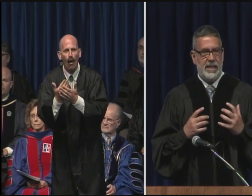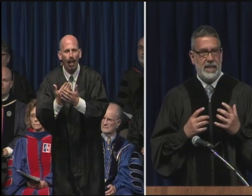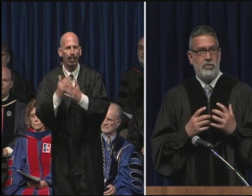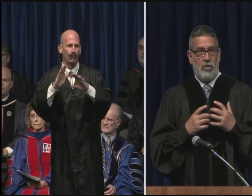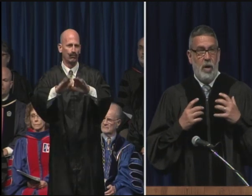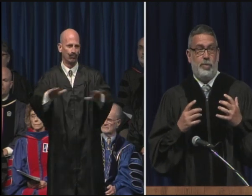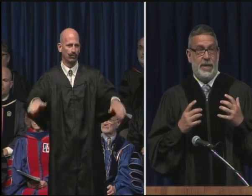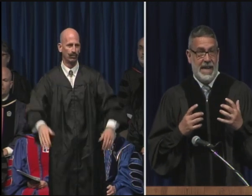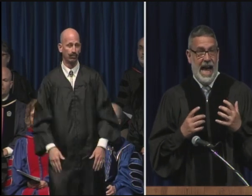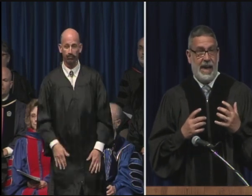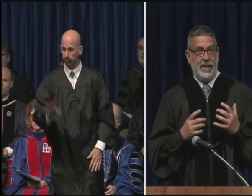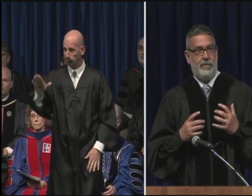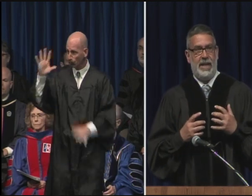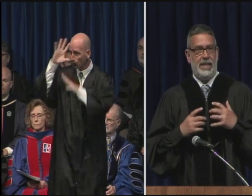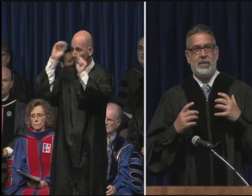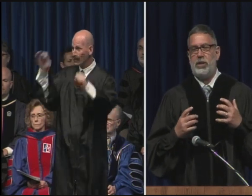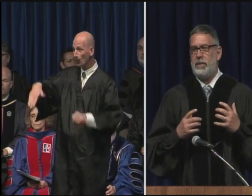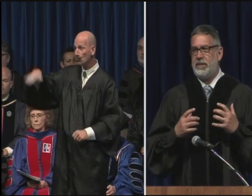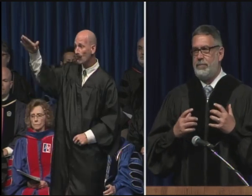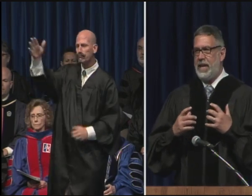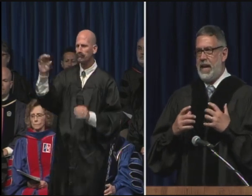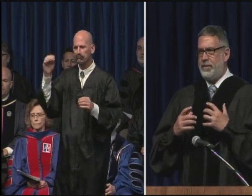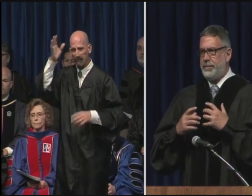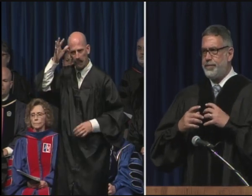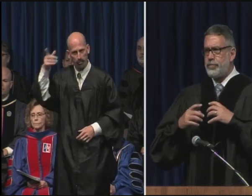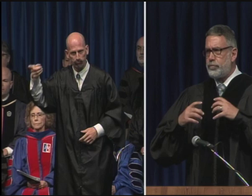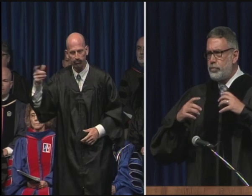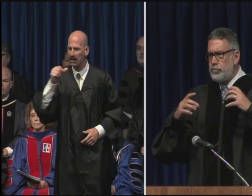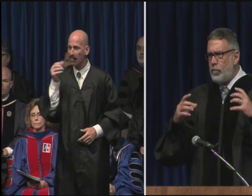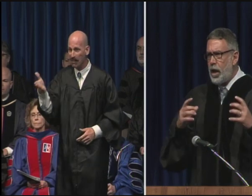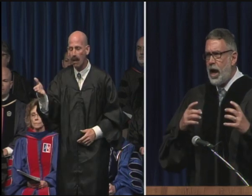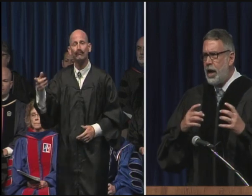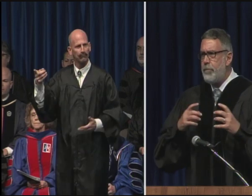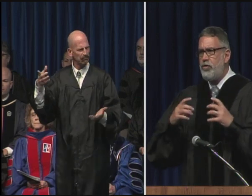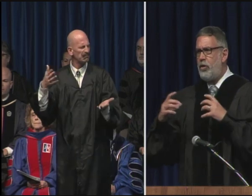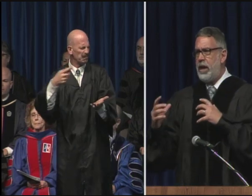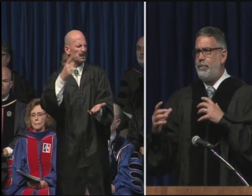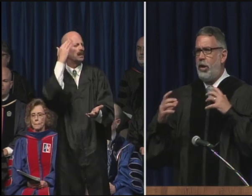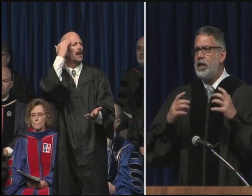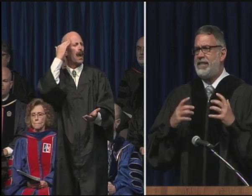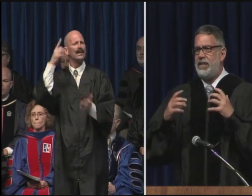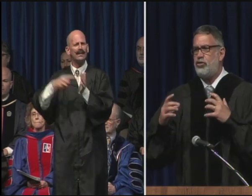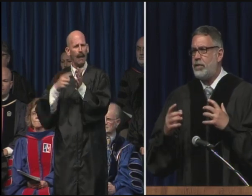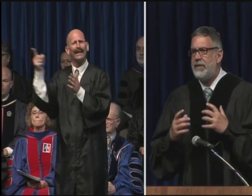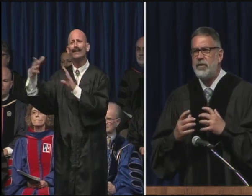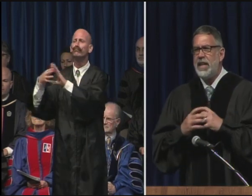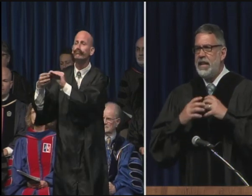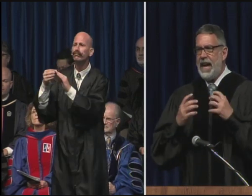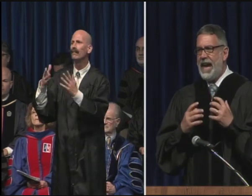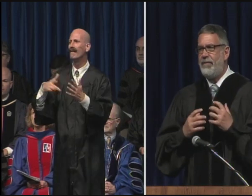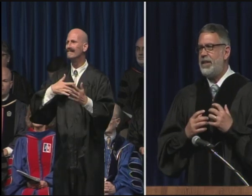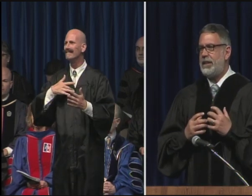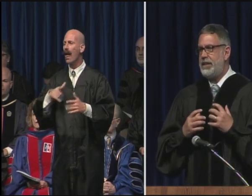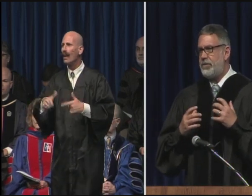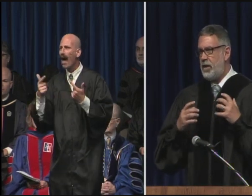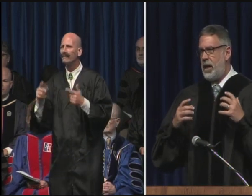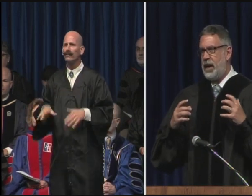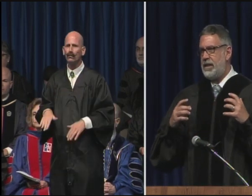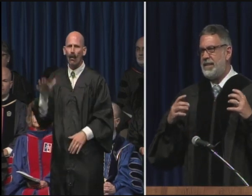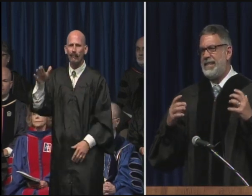didn't grow up with a dad, right? He's talked about sometimes growing up lost and adrift, not having a sense of